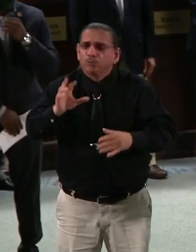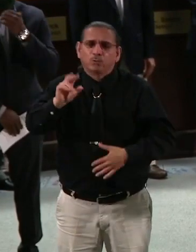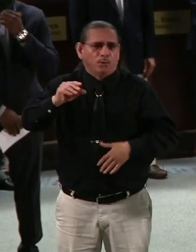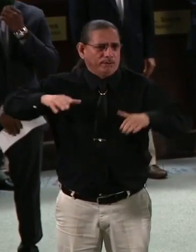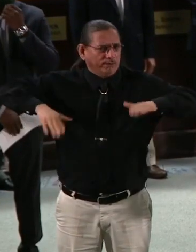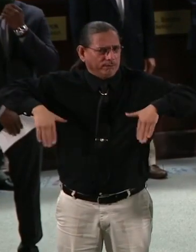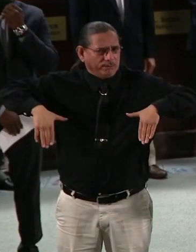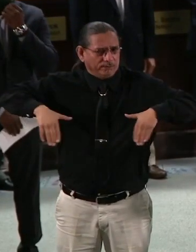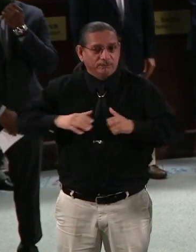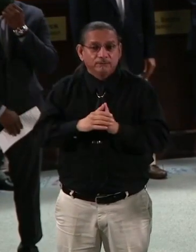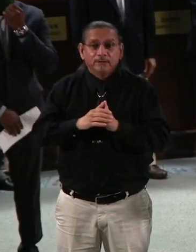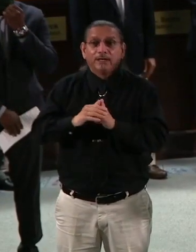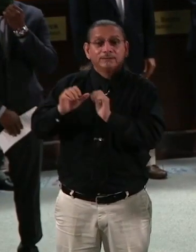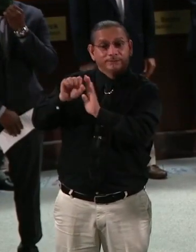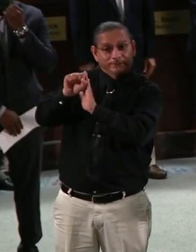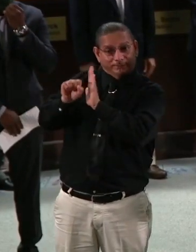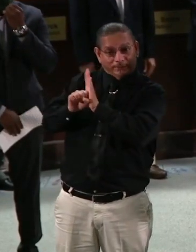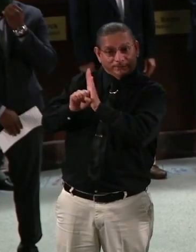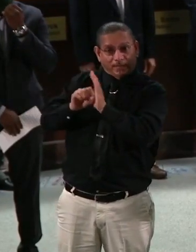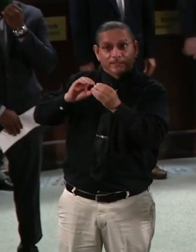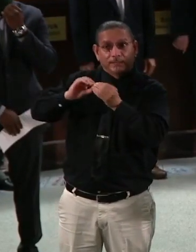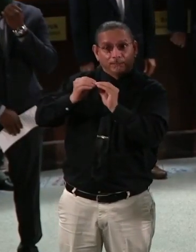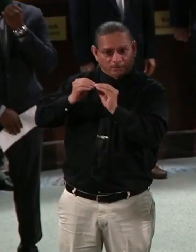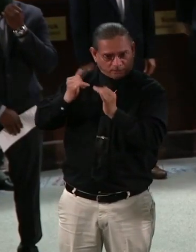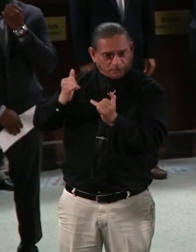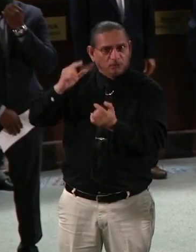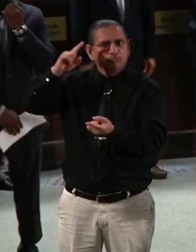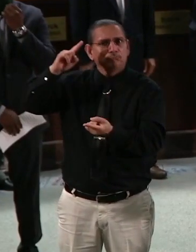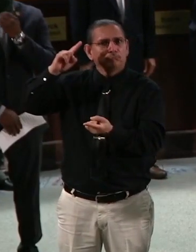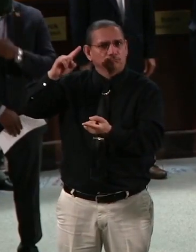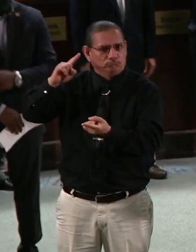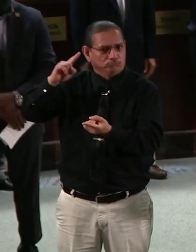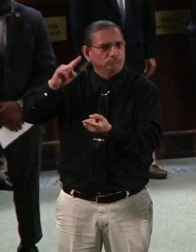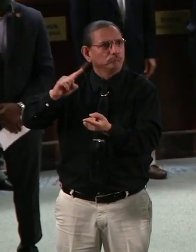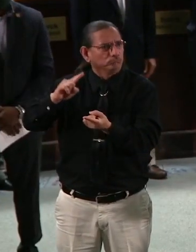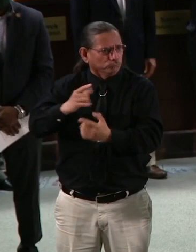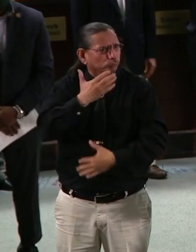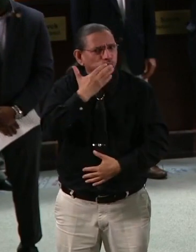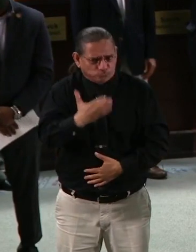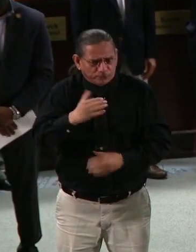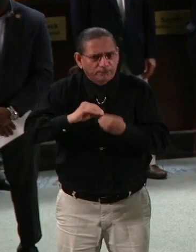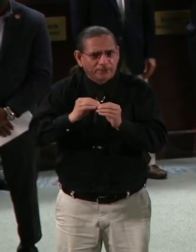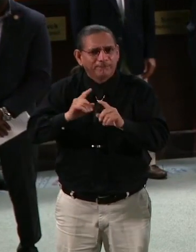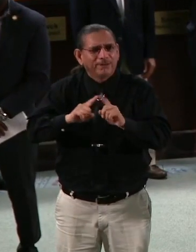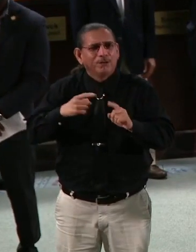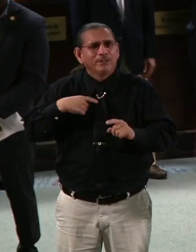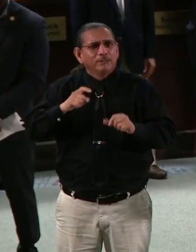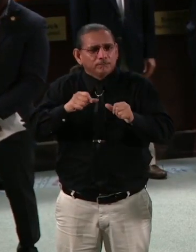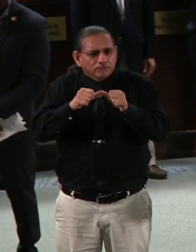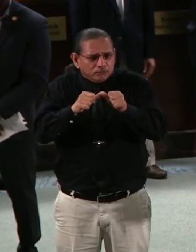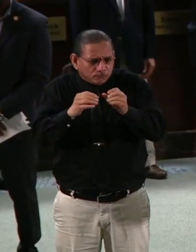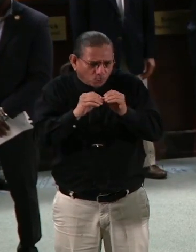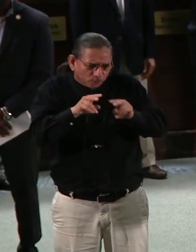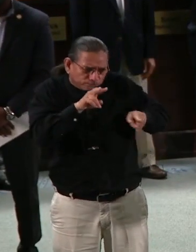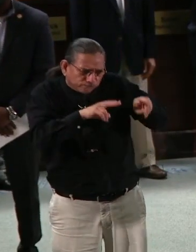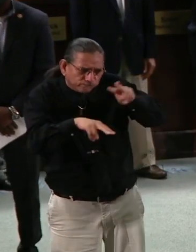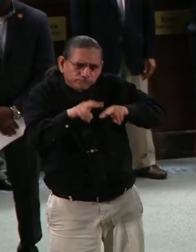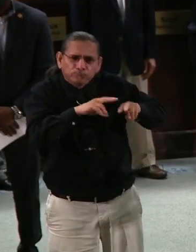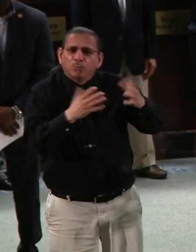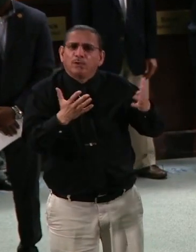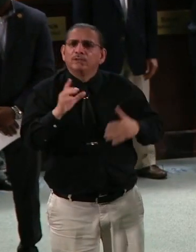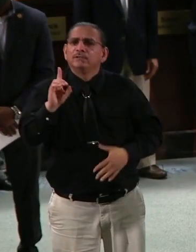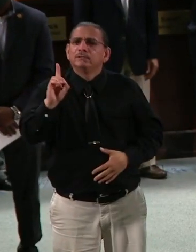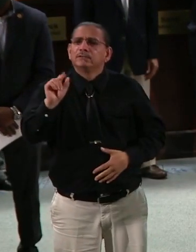trending in a positive direction, we need to continue to evaluate the data. But people need